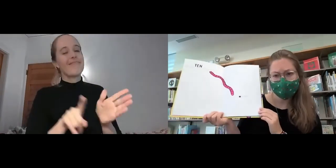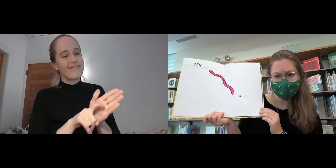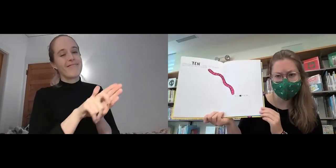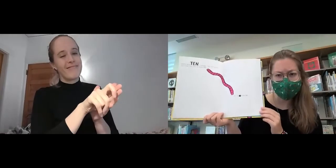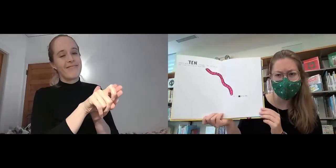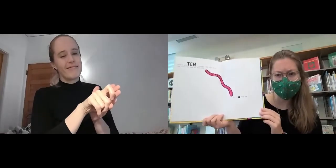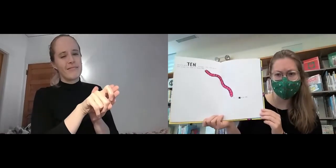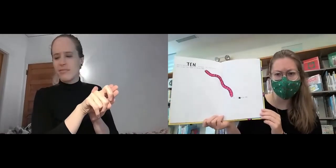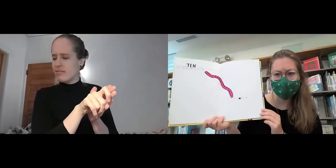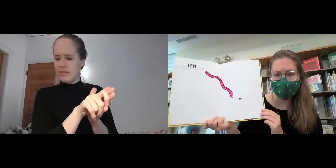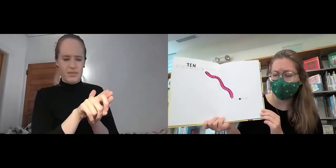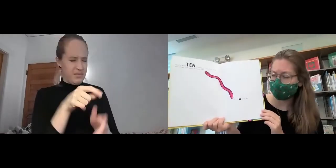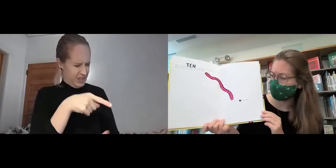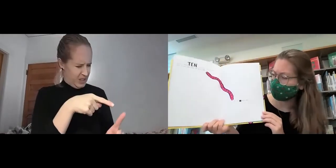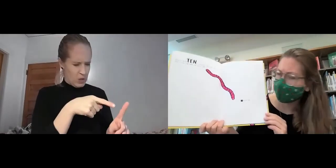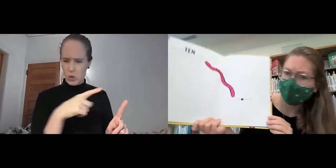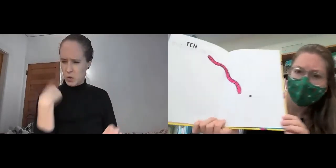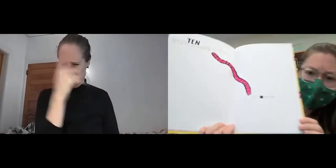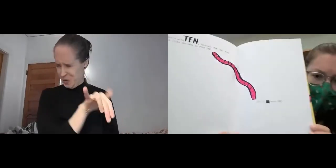She looks the same as worm number 1.